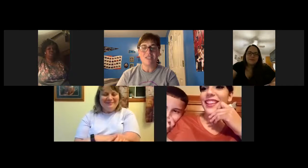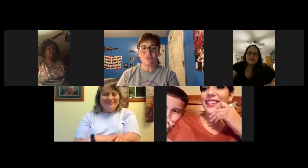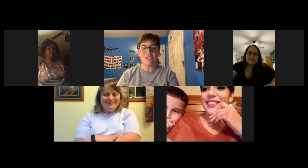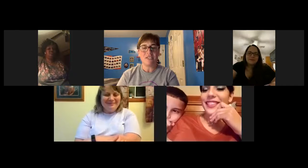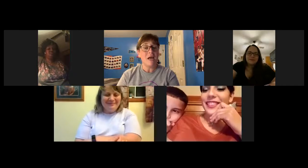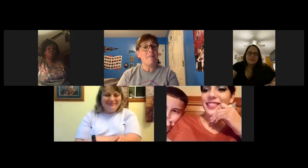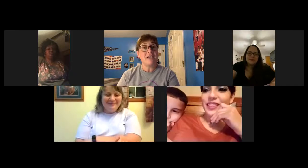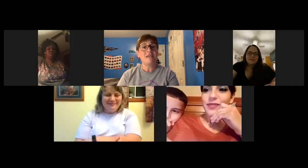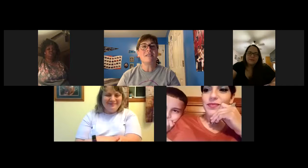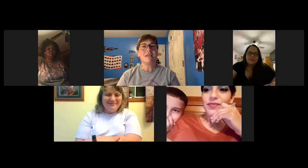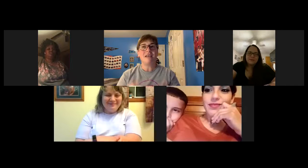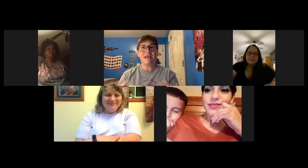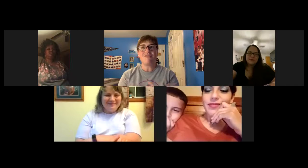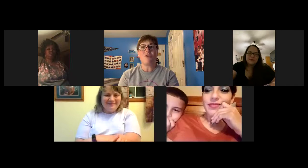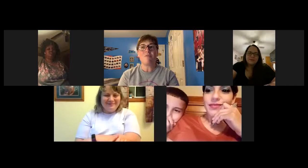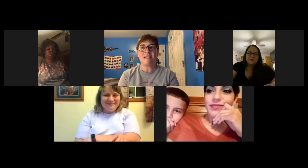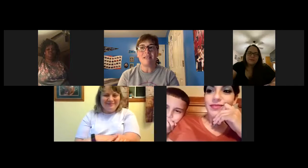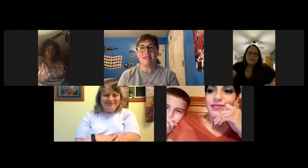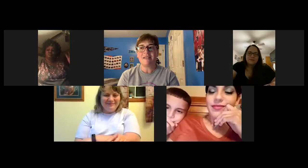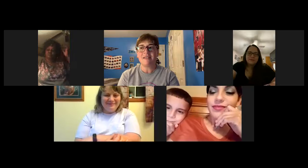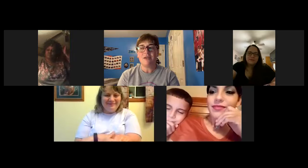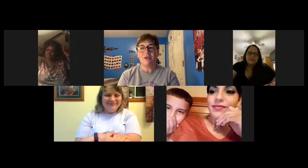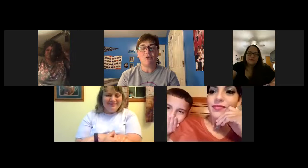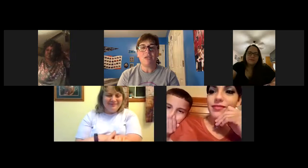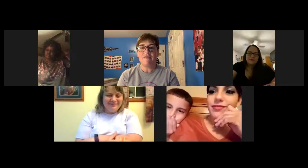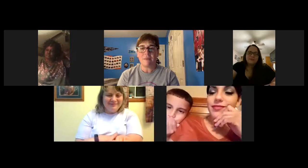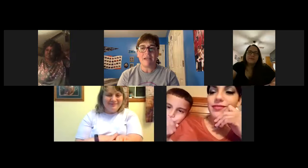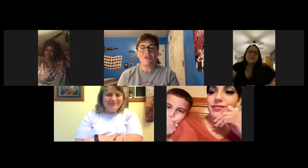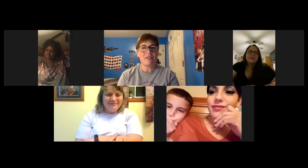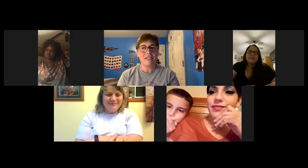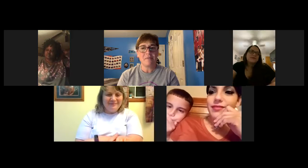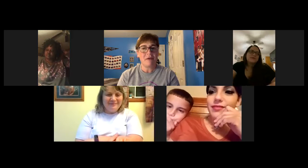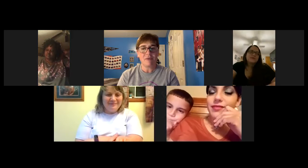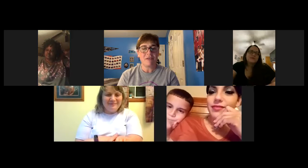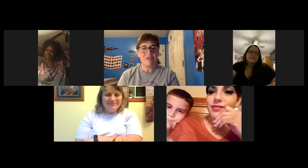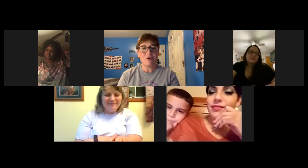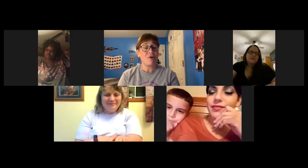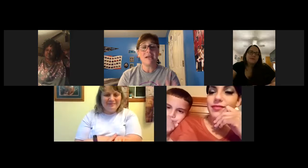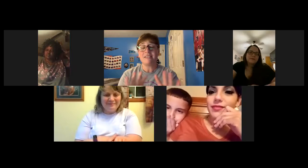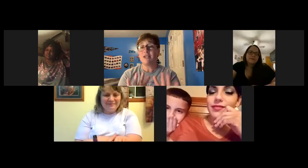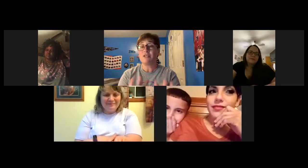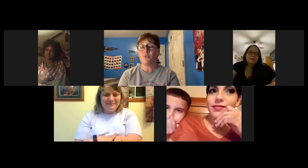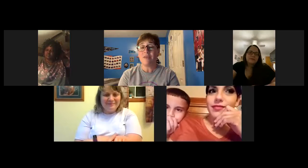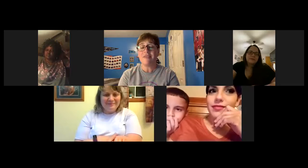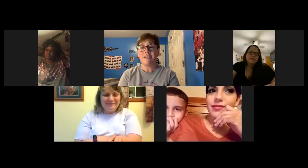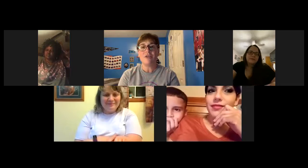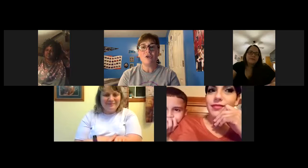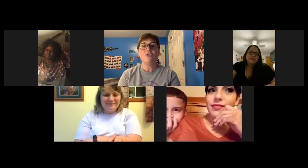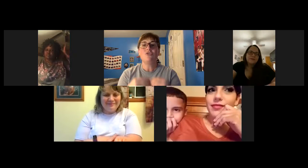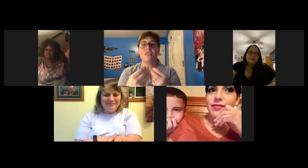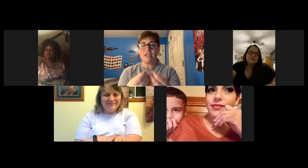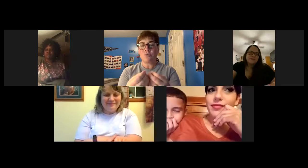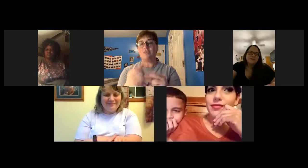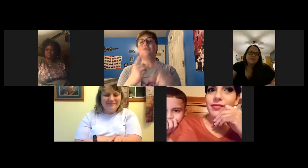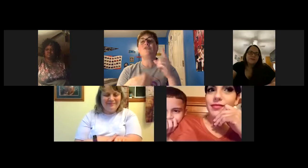That's really good, because I've told my son, who loves Spanish and thinks he might want to be an interpreter, I said, it's one thing